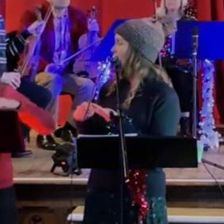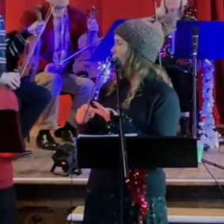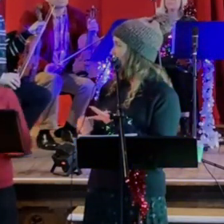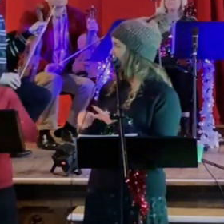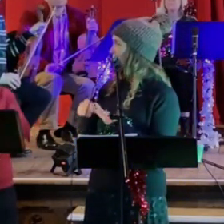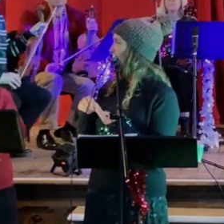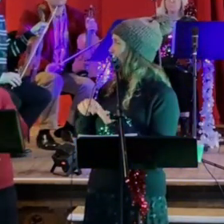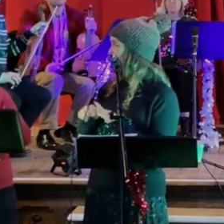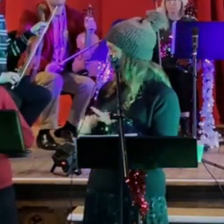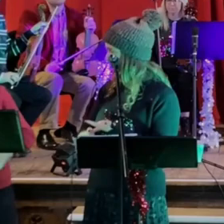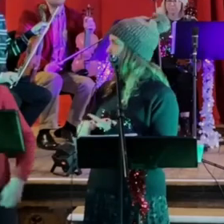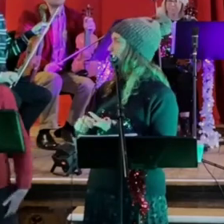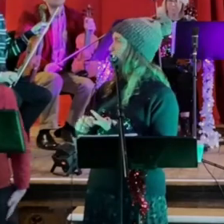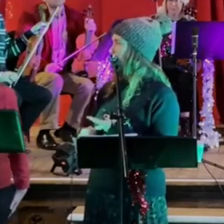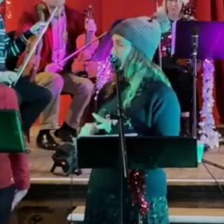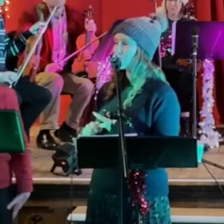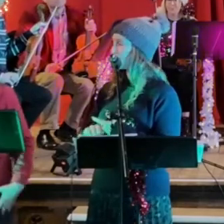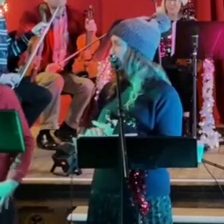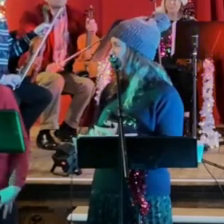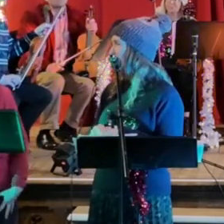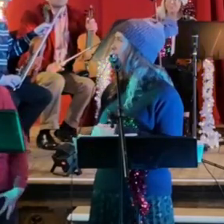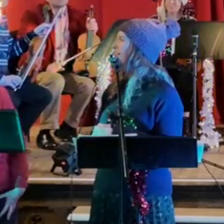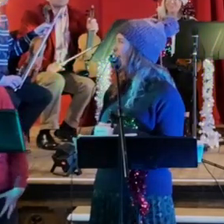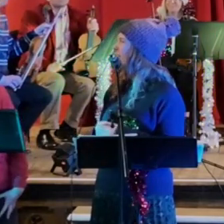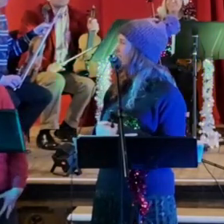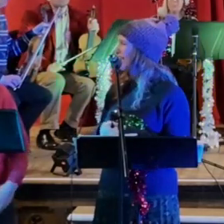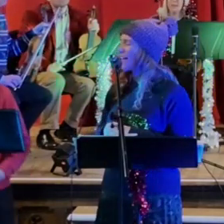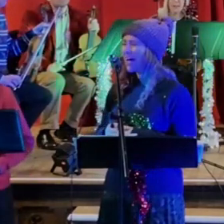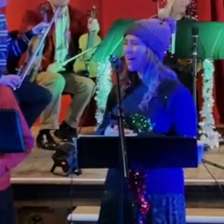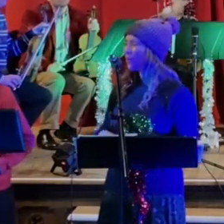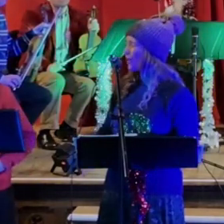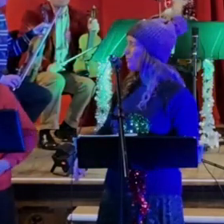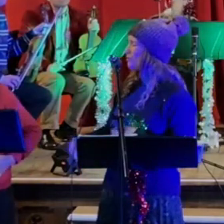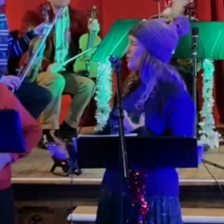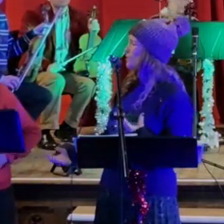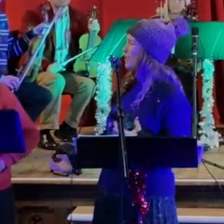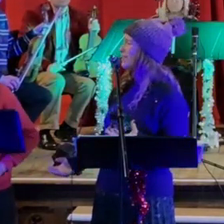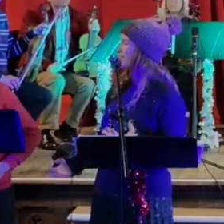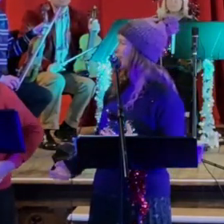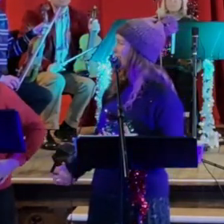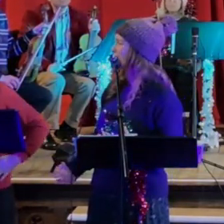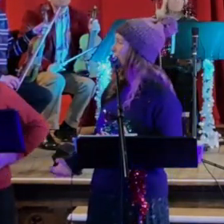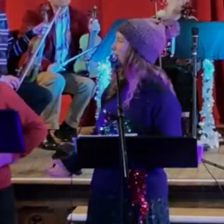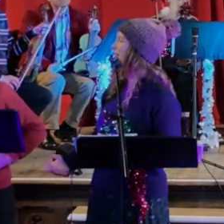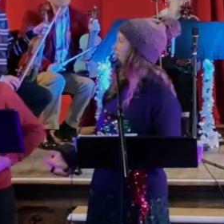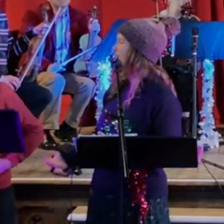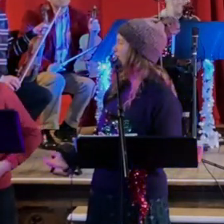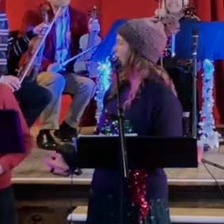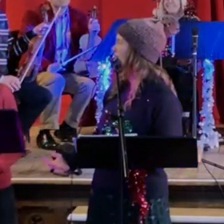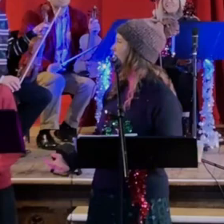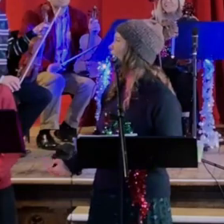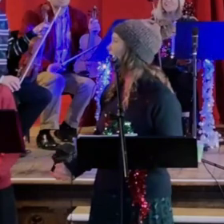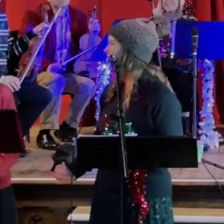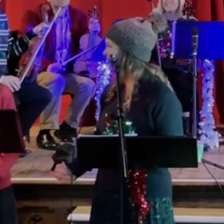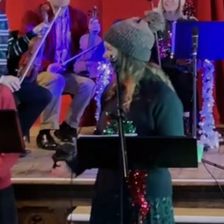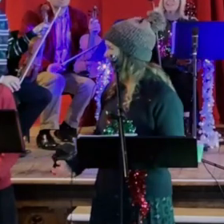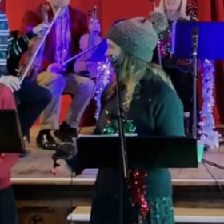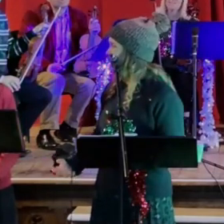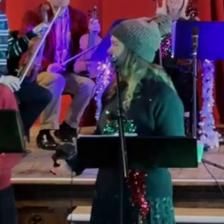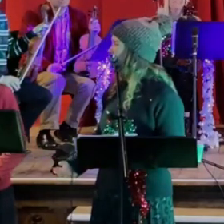bring us some so figgy bring pudding. Us some figgy we pudding. Want some. Yeah, yeah. I was just aware there's a lack of please in this song. You can always add a